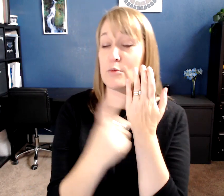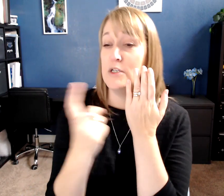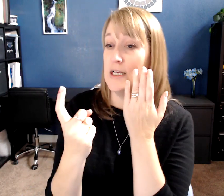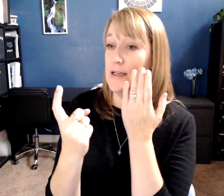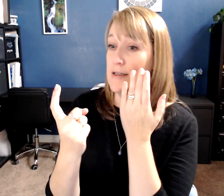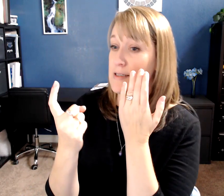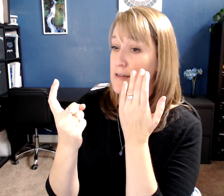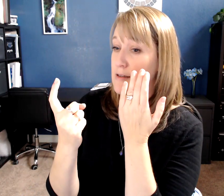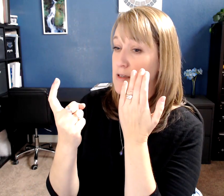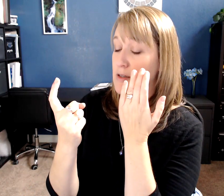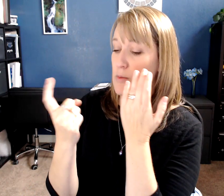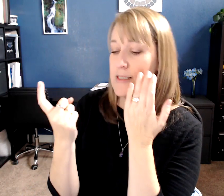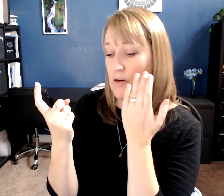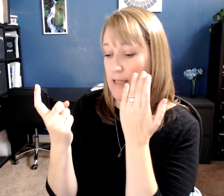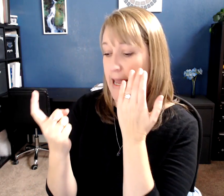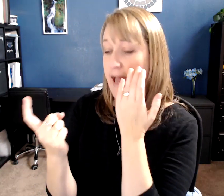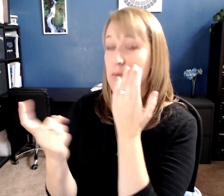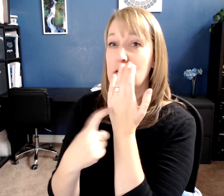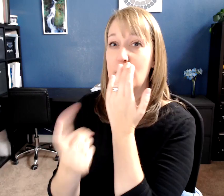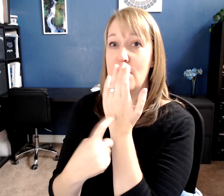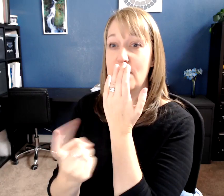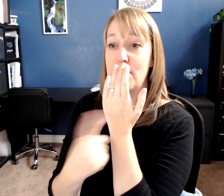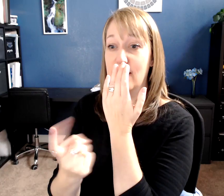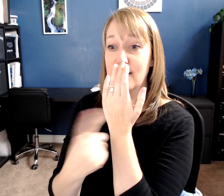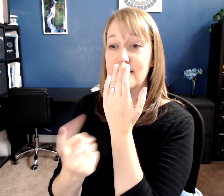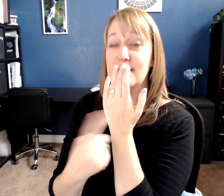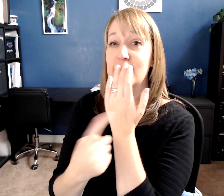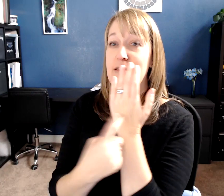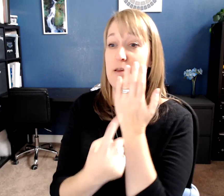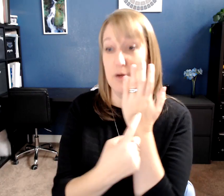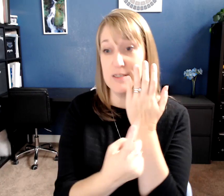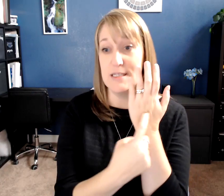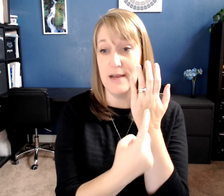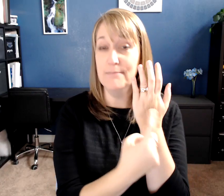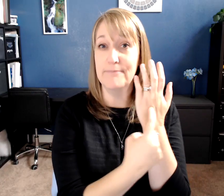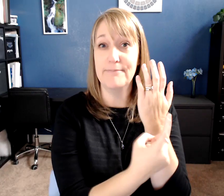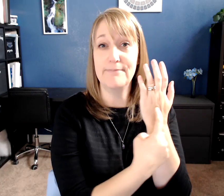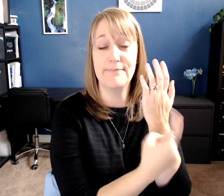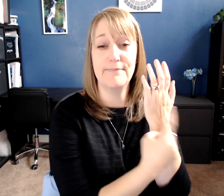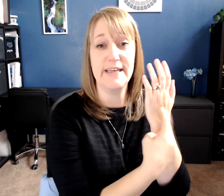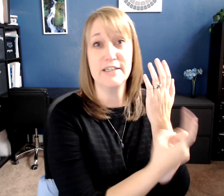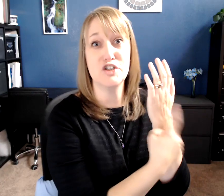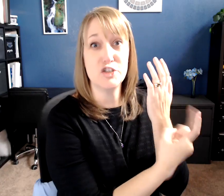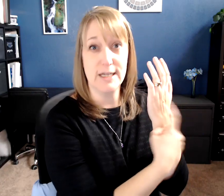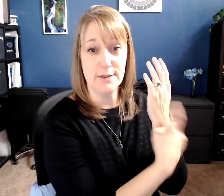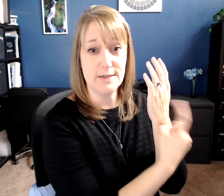which is the little, what's that called? Like a hammer on a bell that marks the time, like in a church tower or